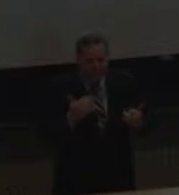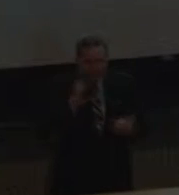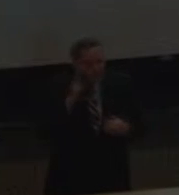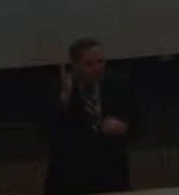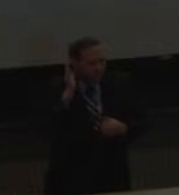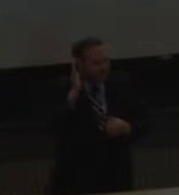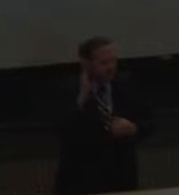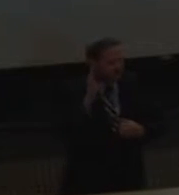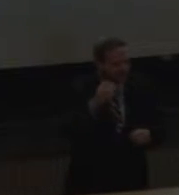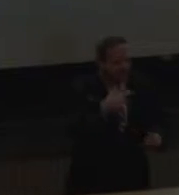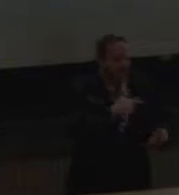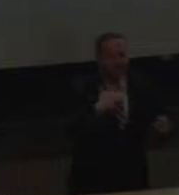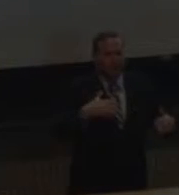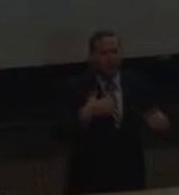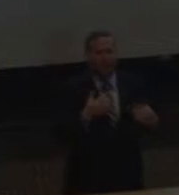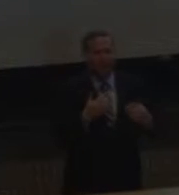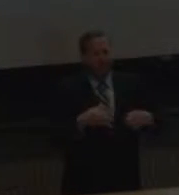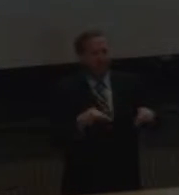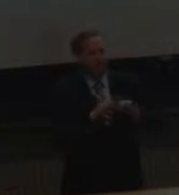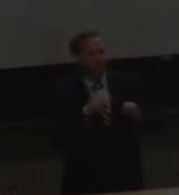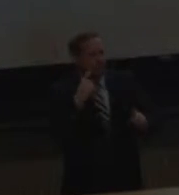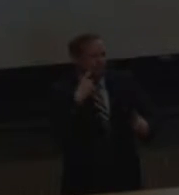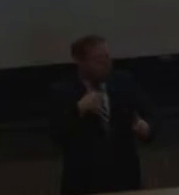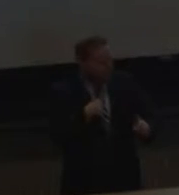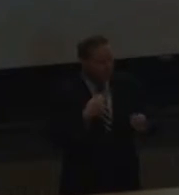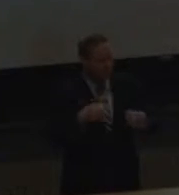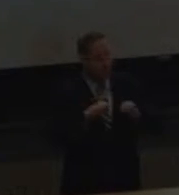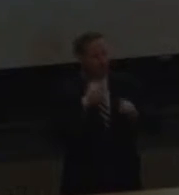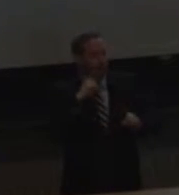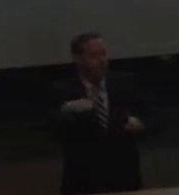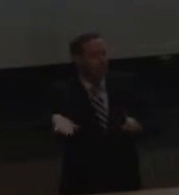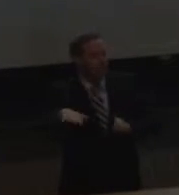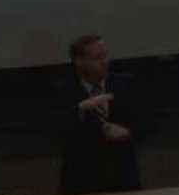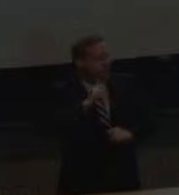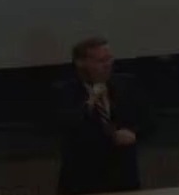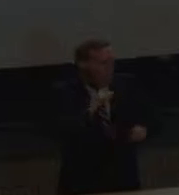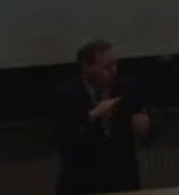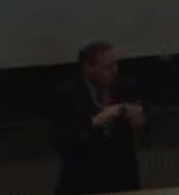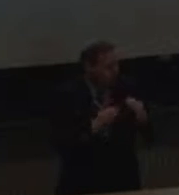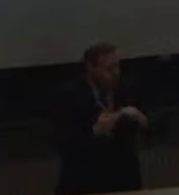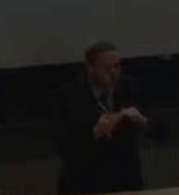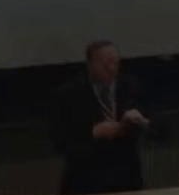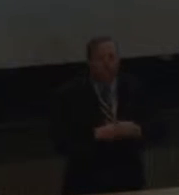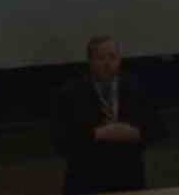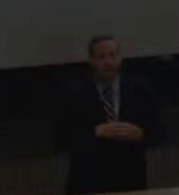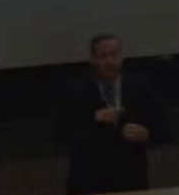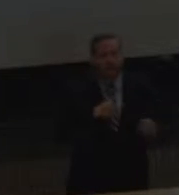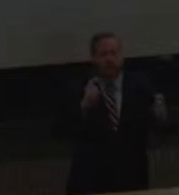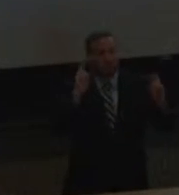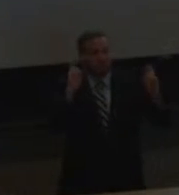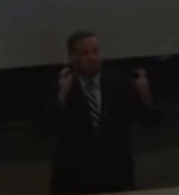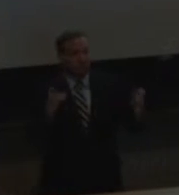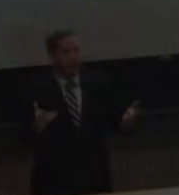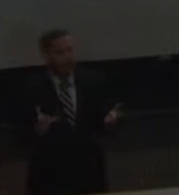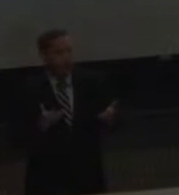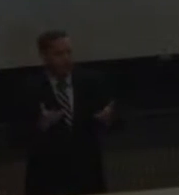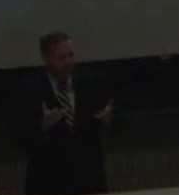This is a topic that I'm very excited to present to you. I feel like it's a very important topic for